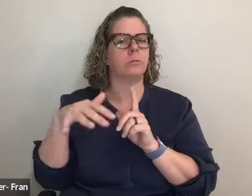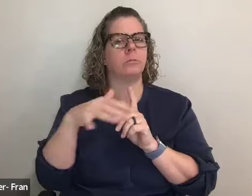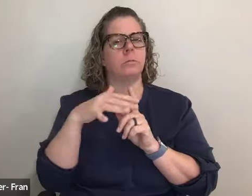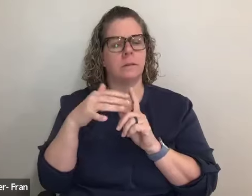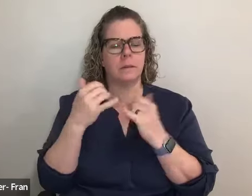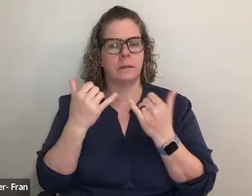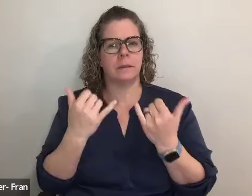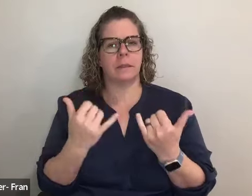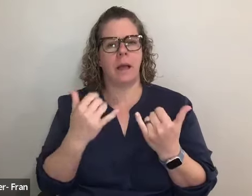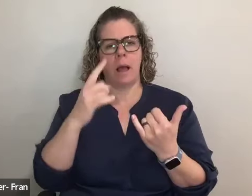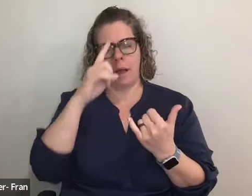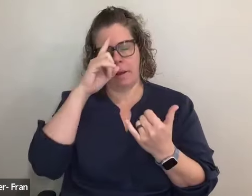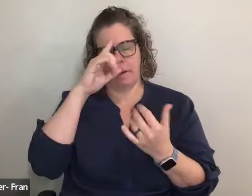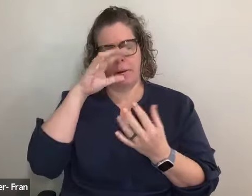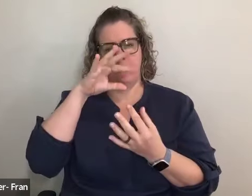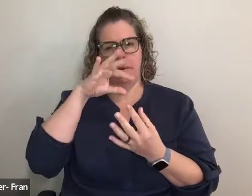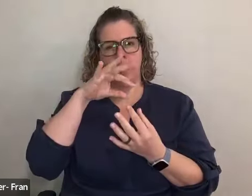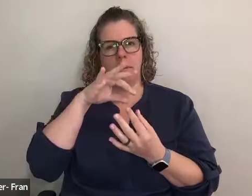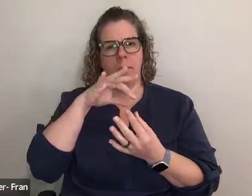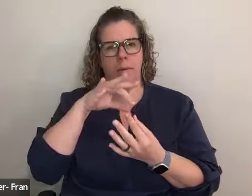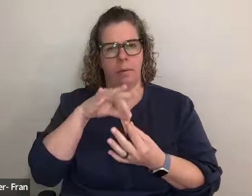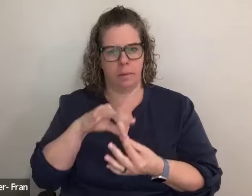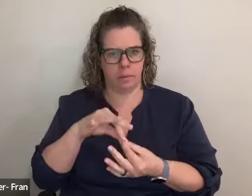And now bringing the awareness to your body.